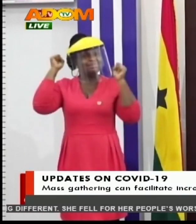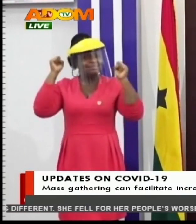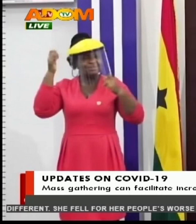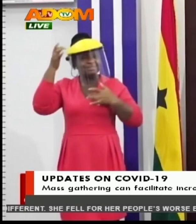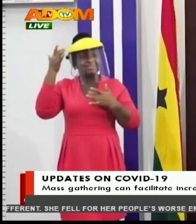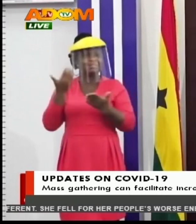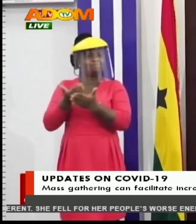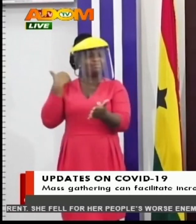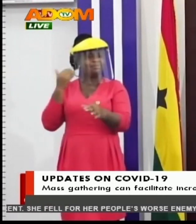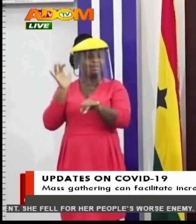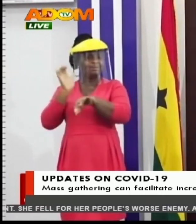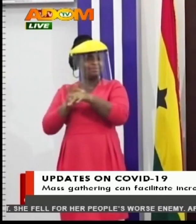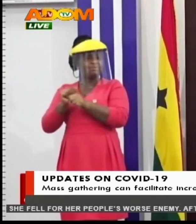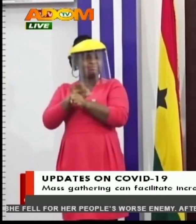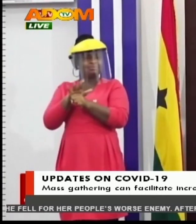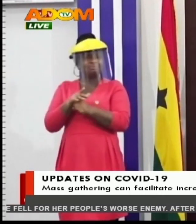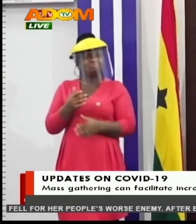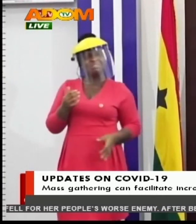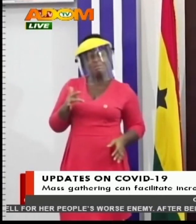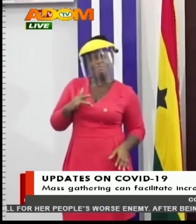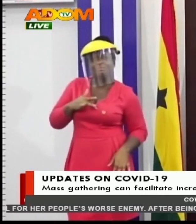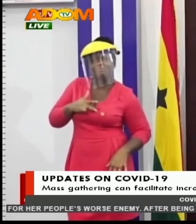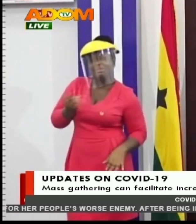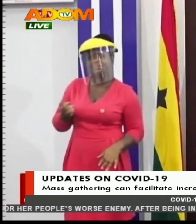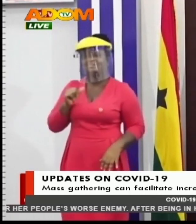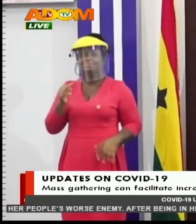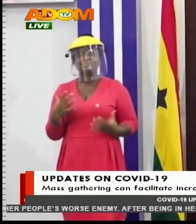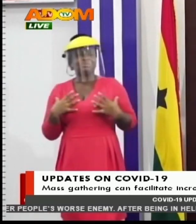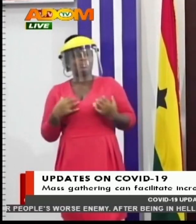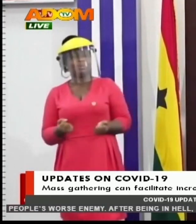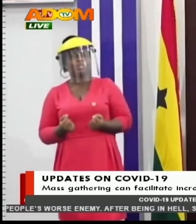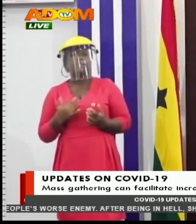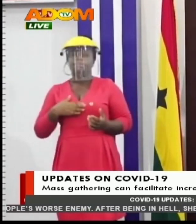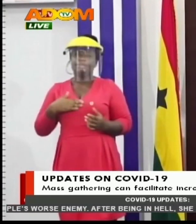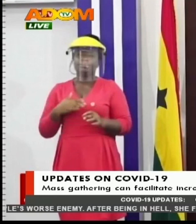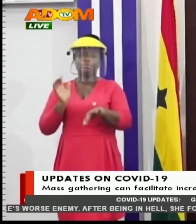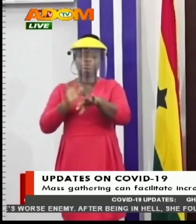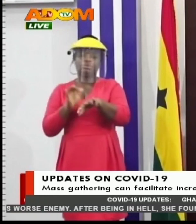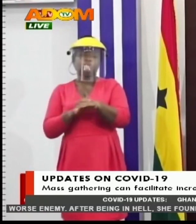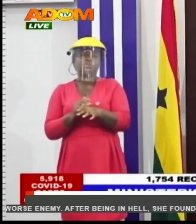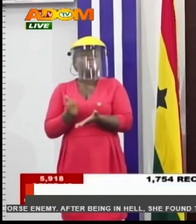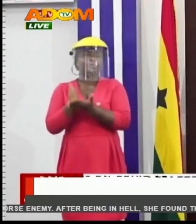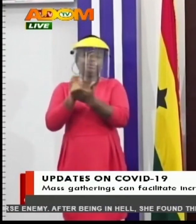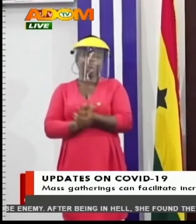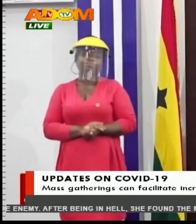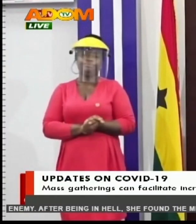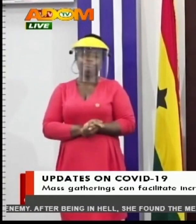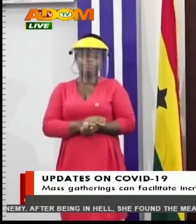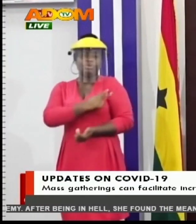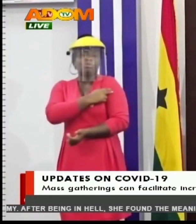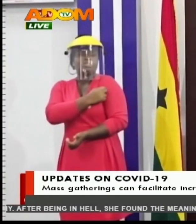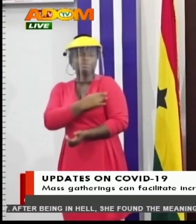were informed that the Director General of the Ghana Health Service led a high-powered delegation